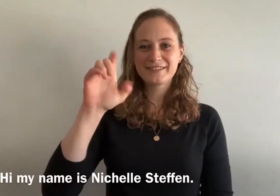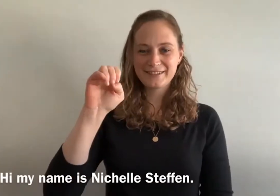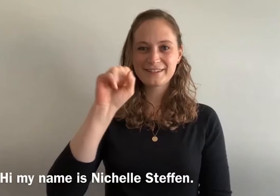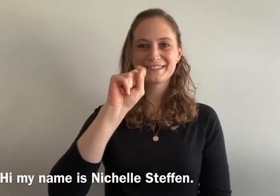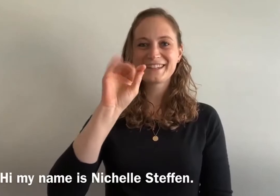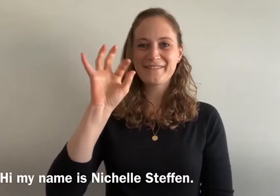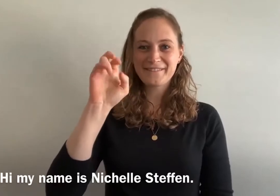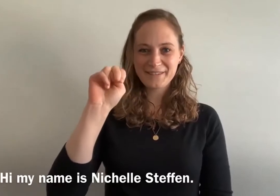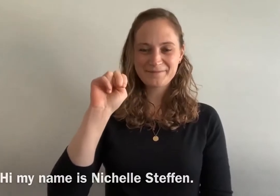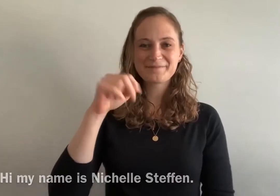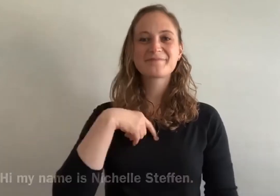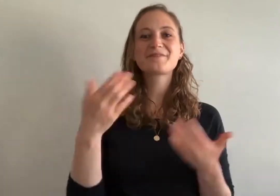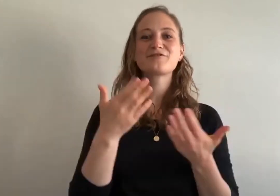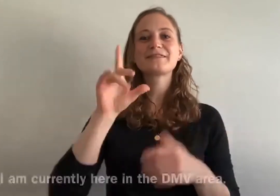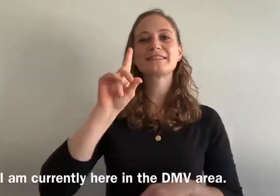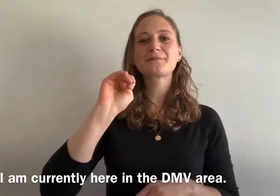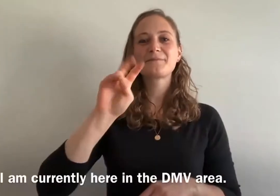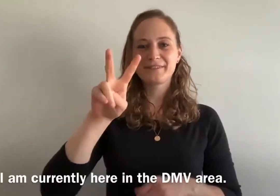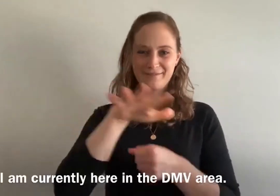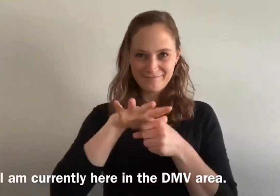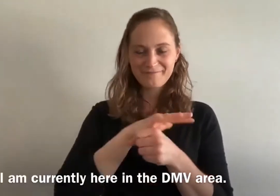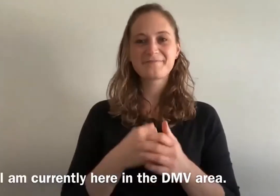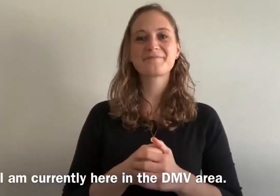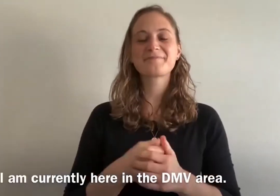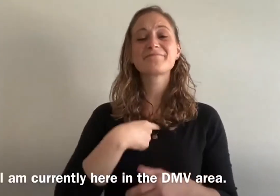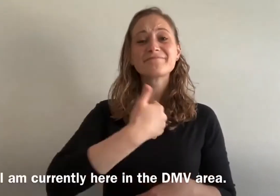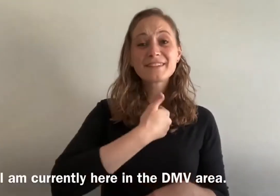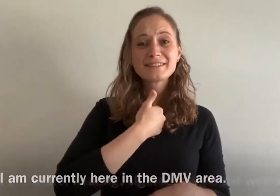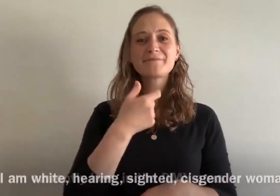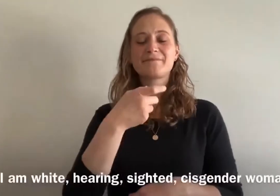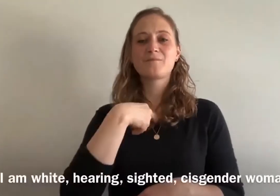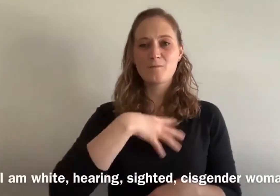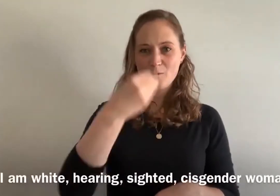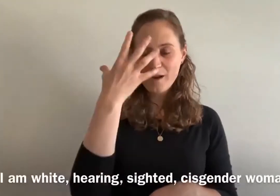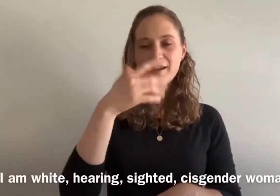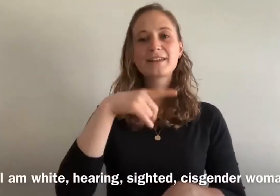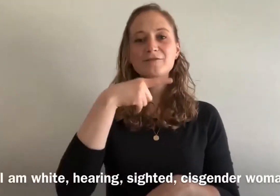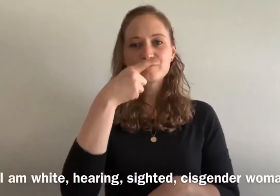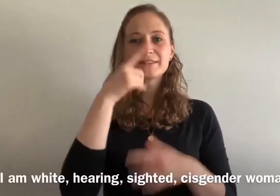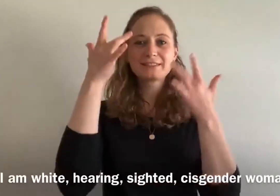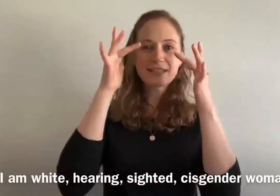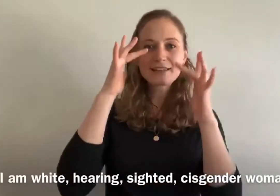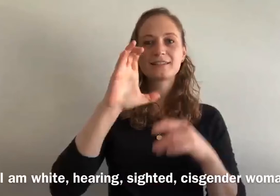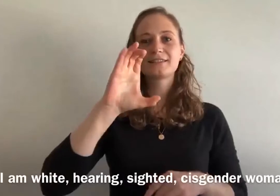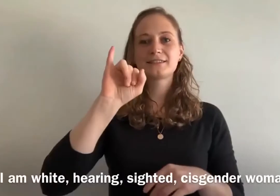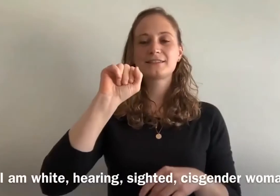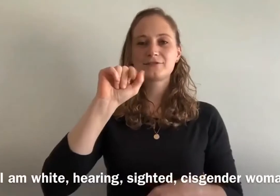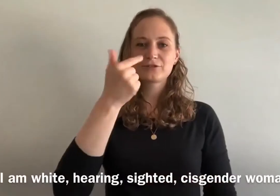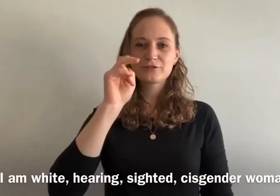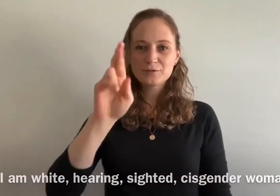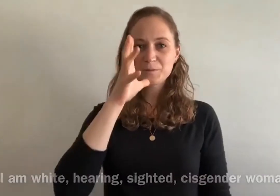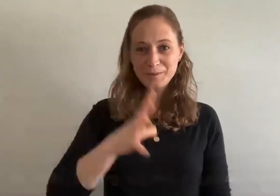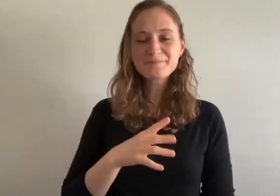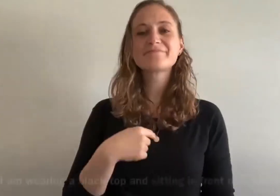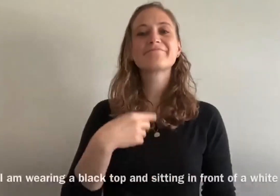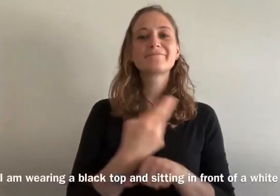Hi, my name is Nichelle Steffen. I'm coming to you from the Maryland, DC, Virginia area. I am a